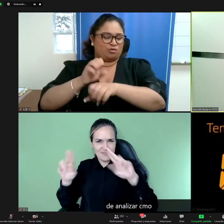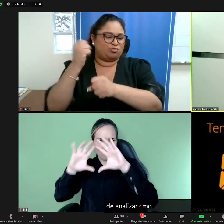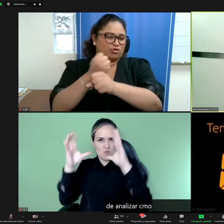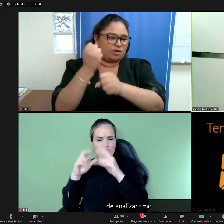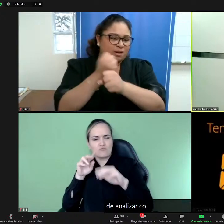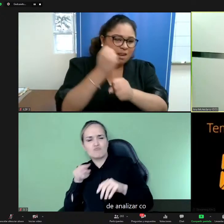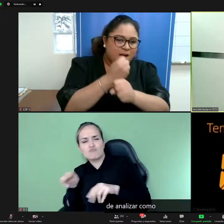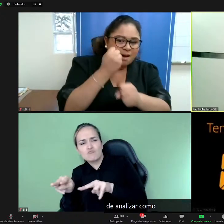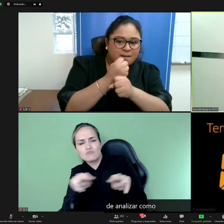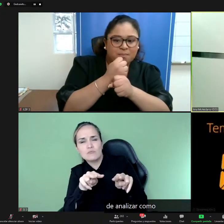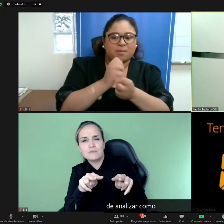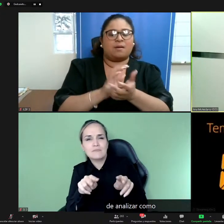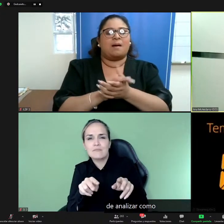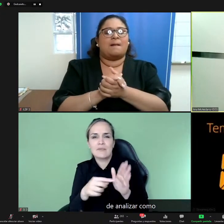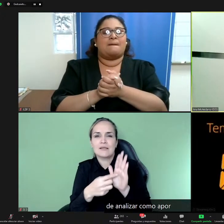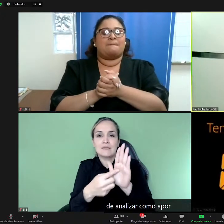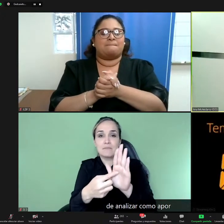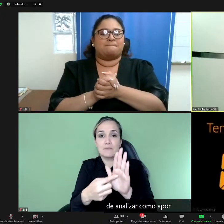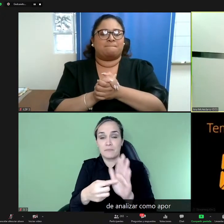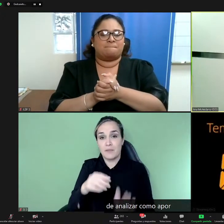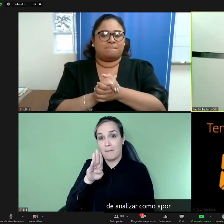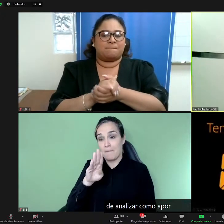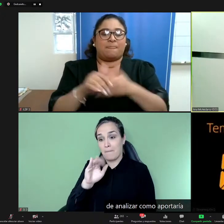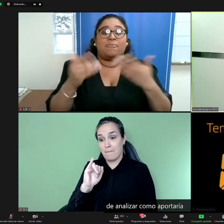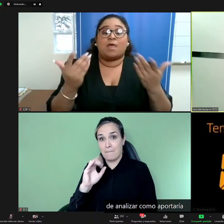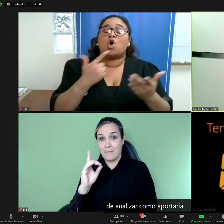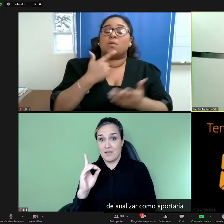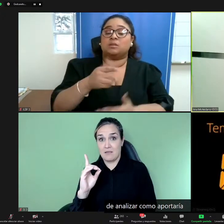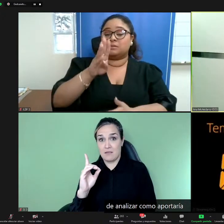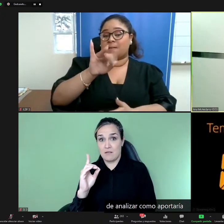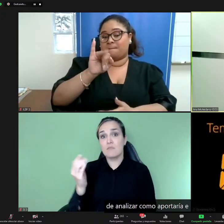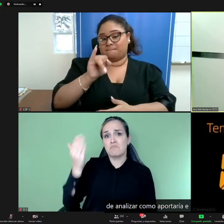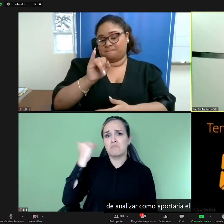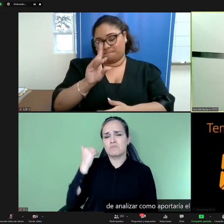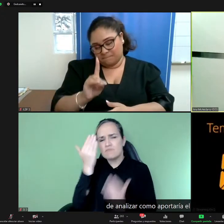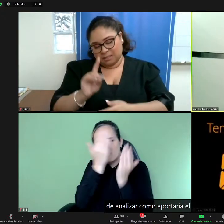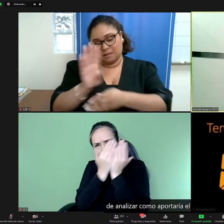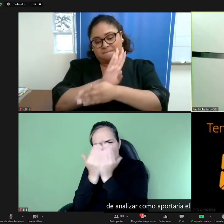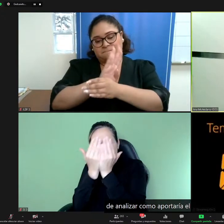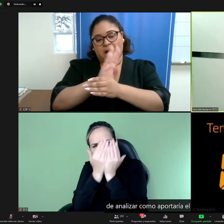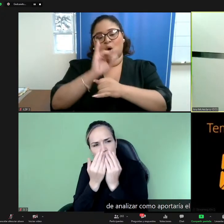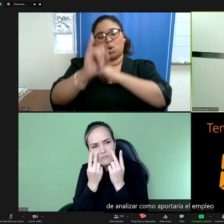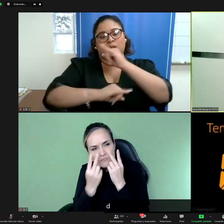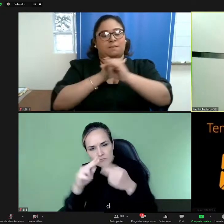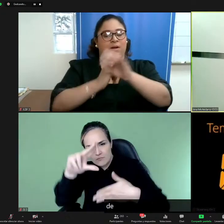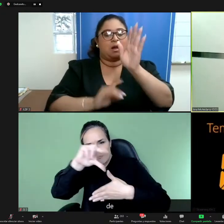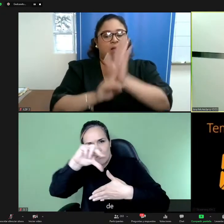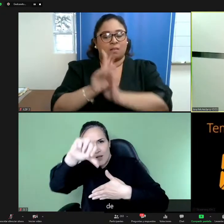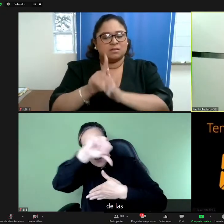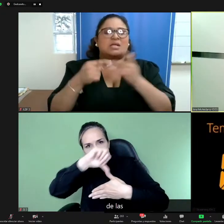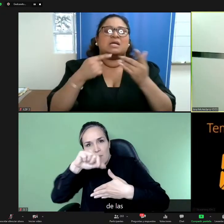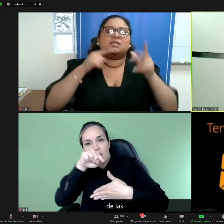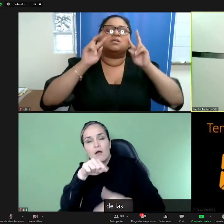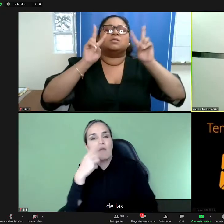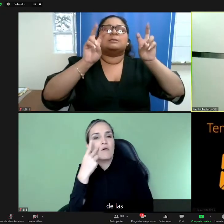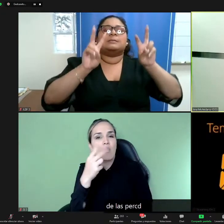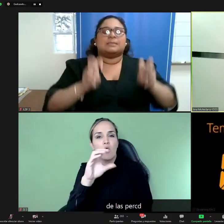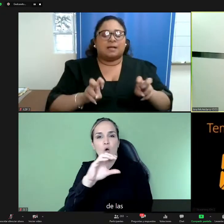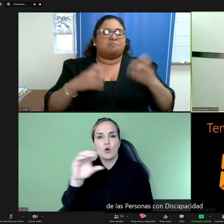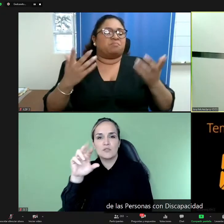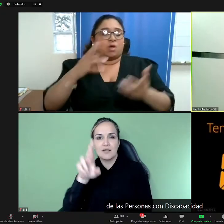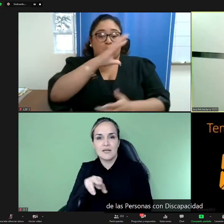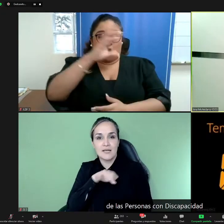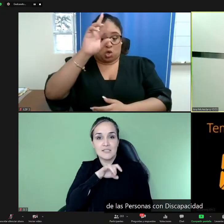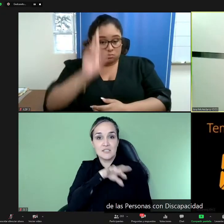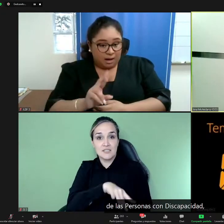labor inclusion will contribute the idb specifically carried out a study of several countries of the region and